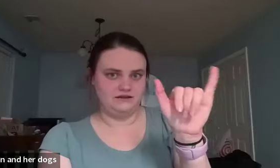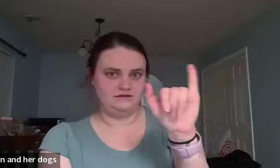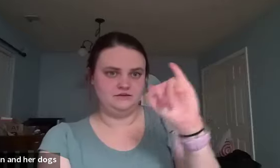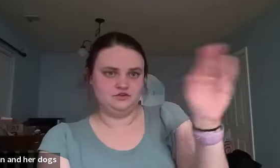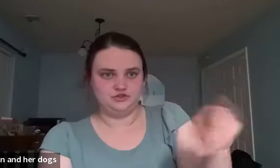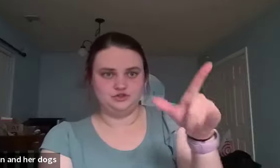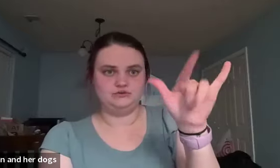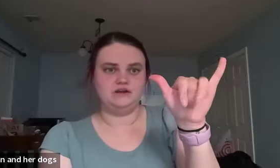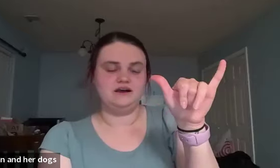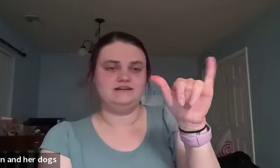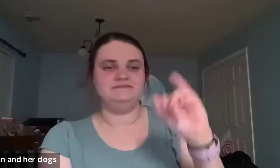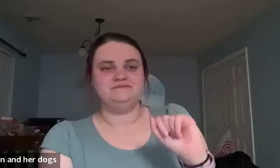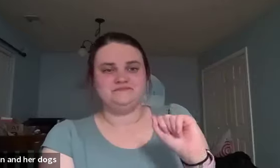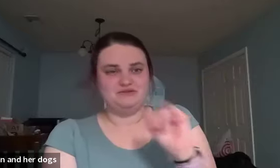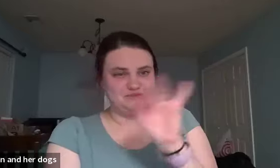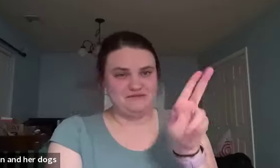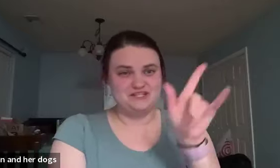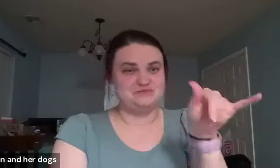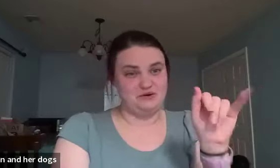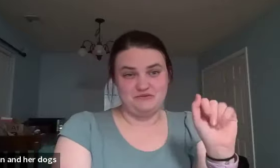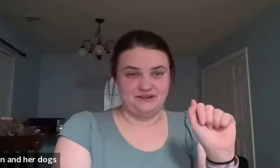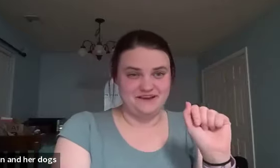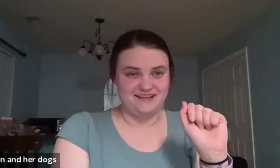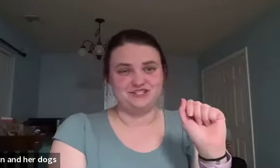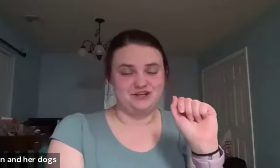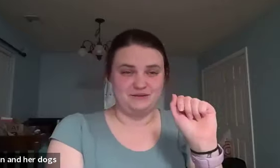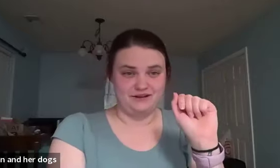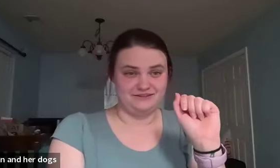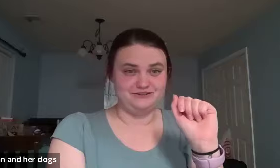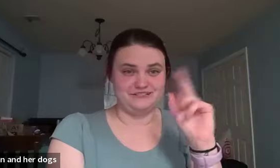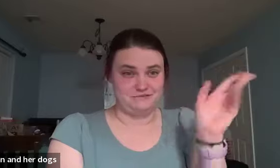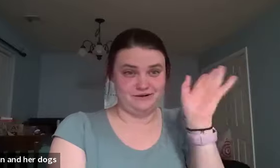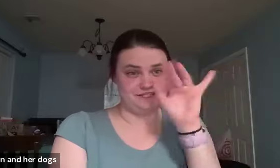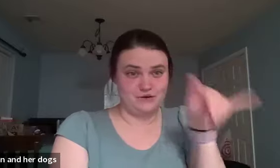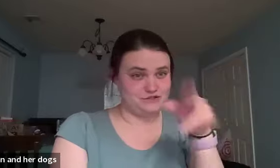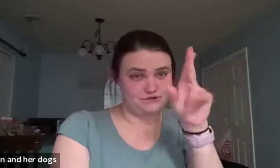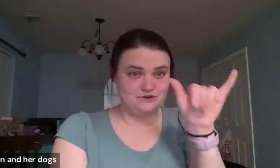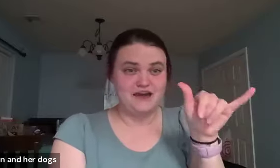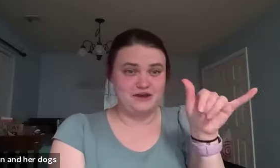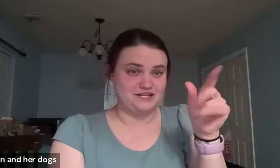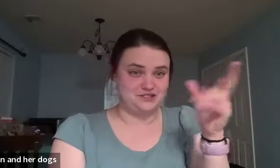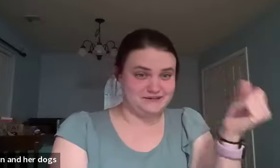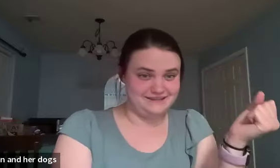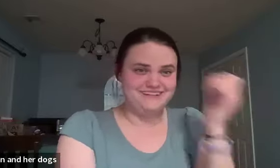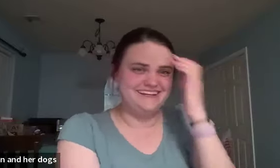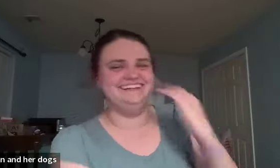J-U-L-Y, July. That's just me going really fast, just trying to brag a little since everyone else is going so smooth. I thought I should join in.